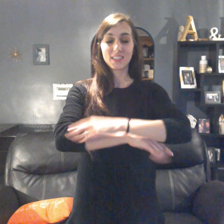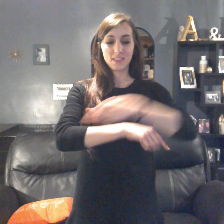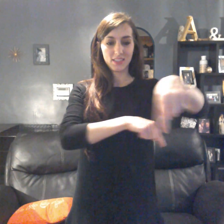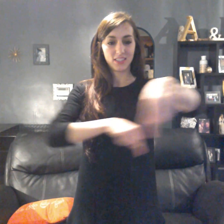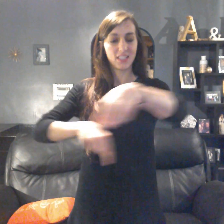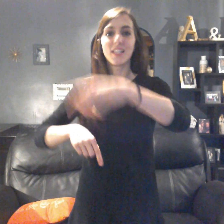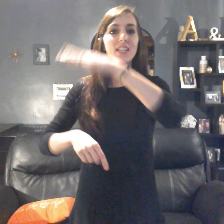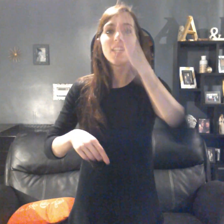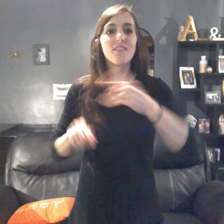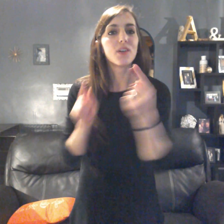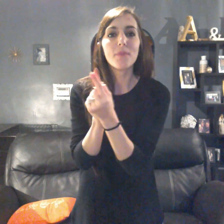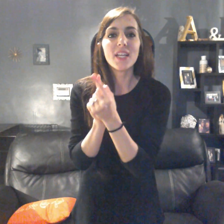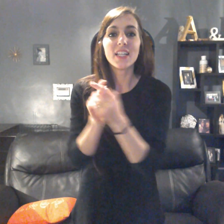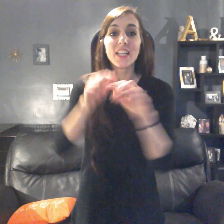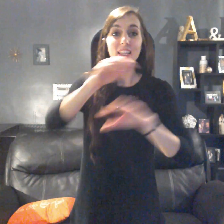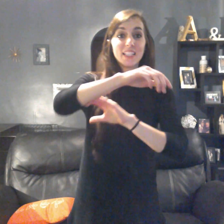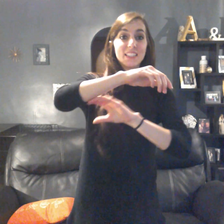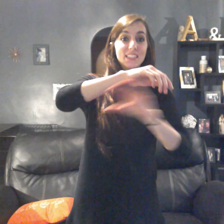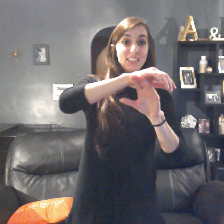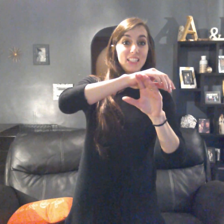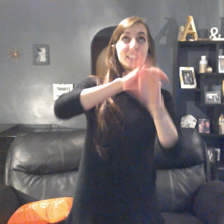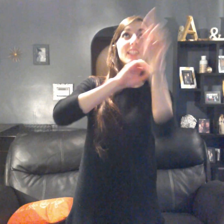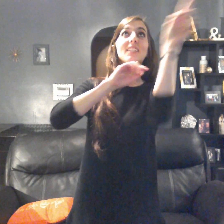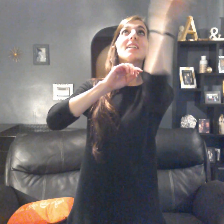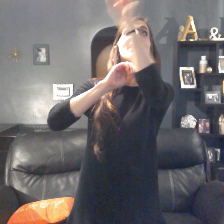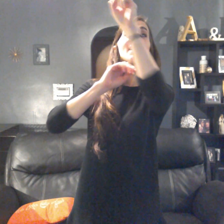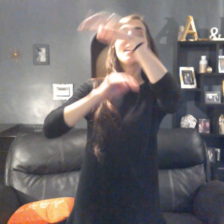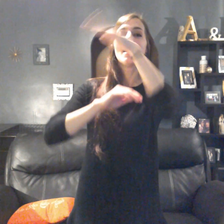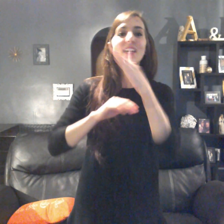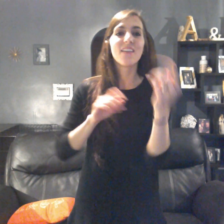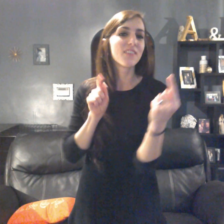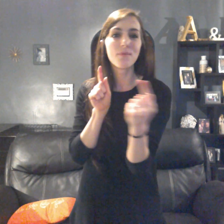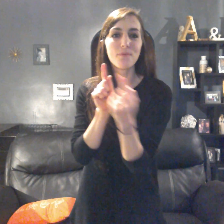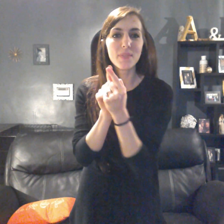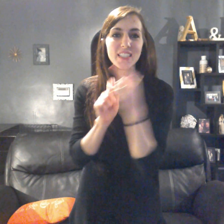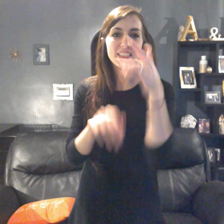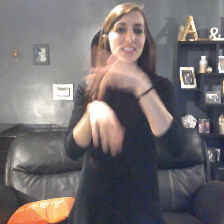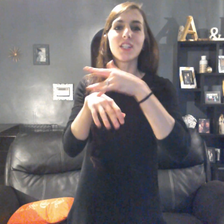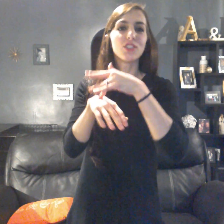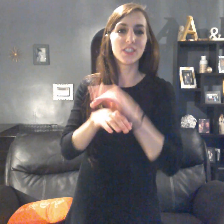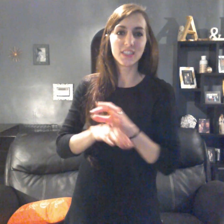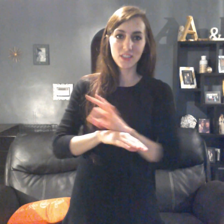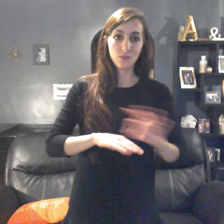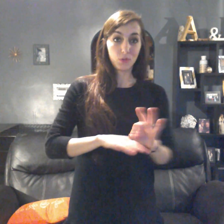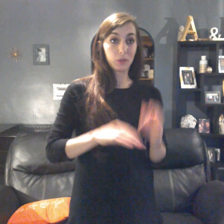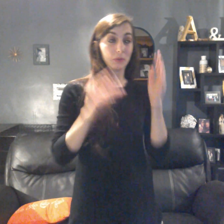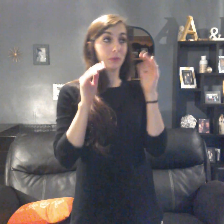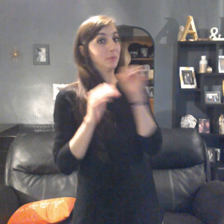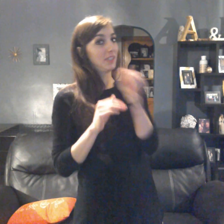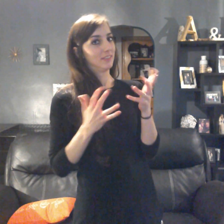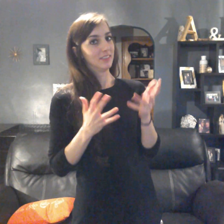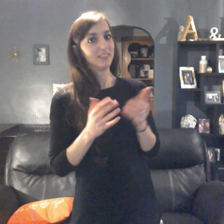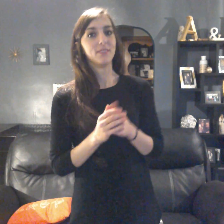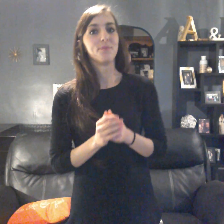room. All right. Parallel lines don't touch. Yep. When it meets the side. Well, when it meets the side, we're at a different